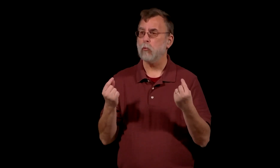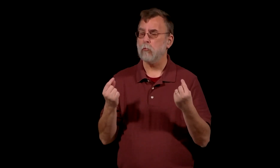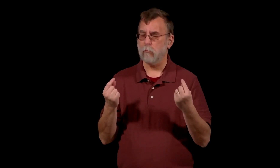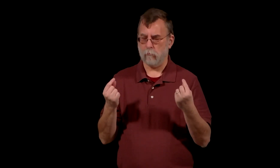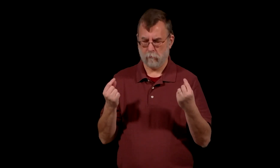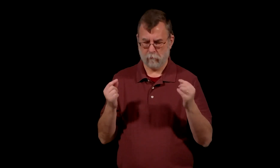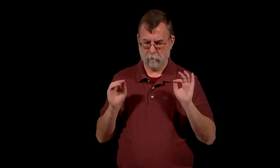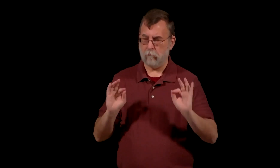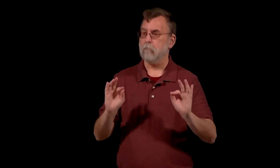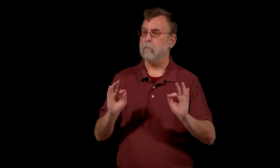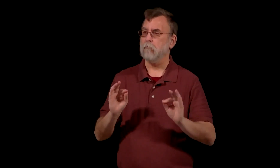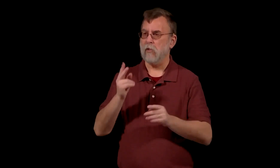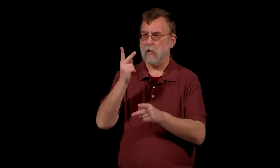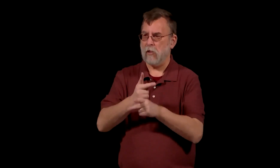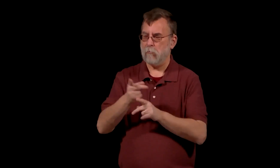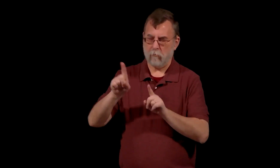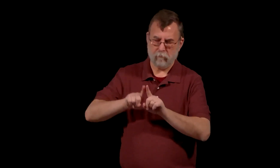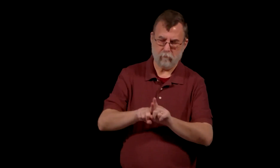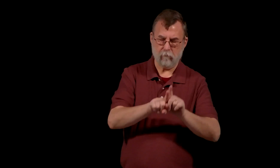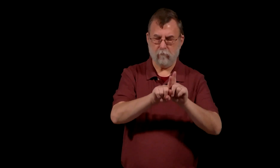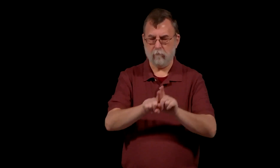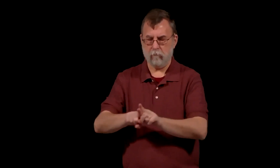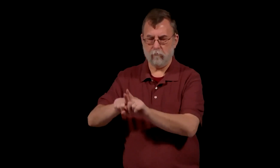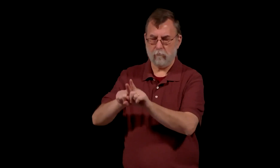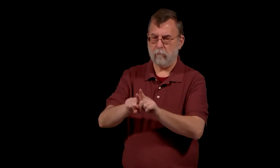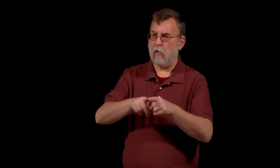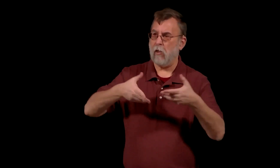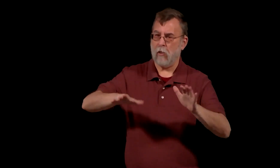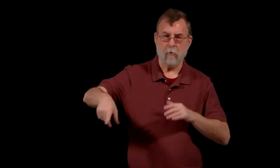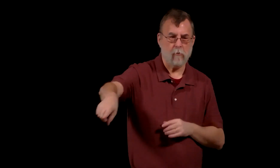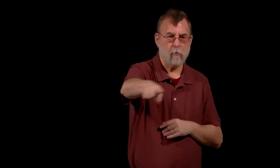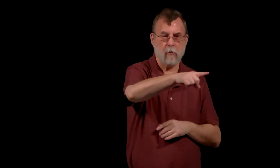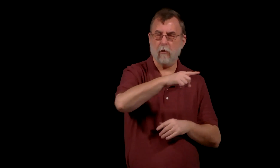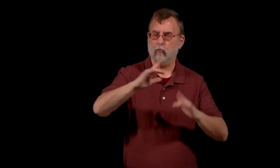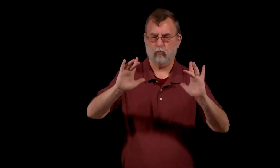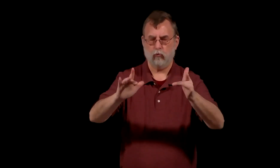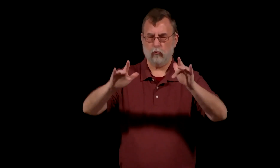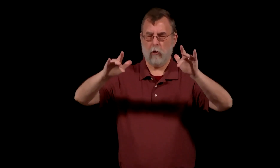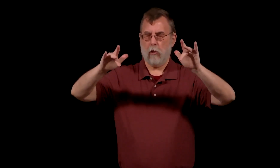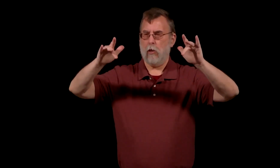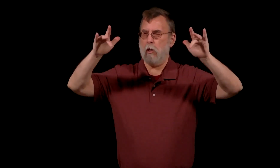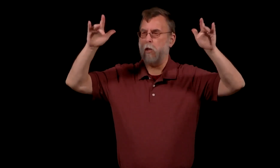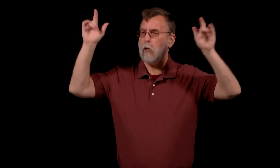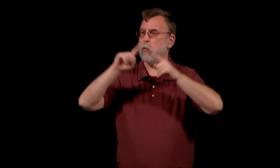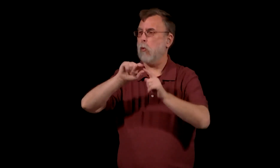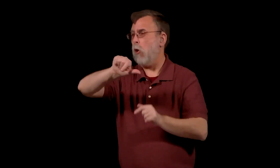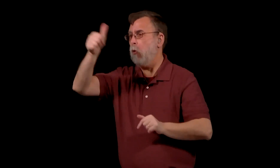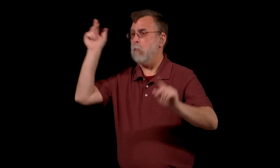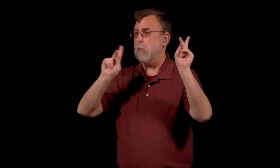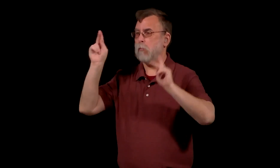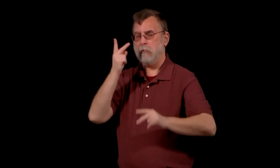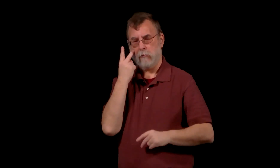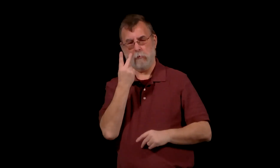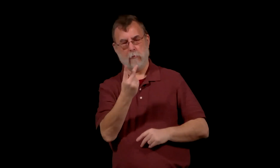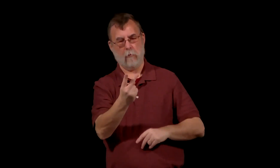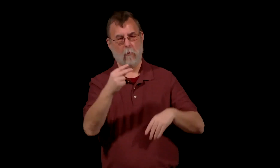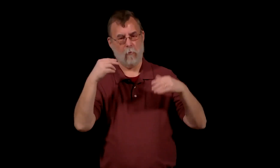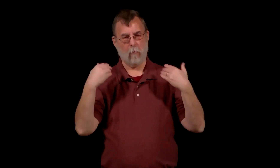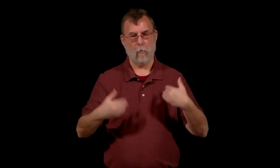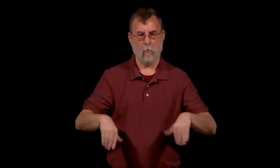doesn't matter what they're doing. Walk with each of us so that we can shine on other people